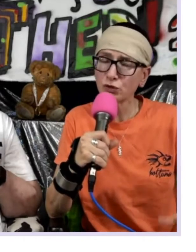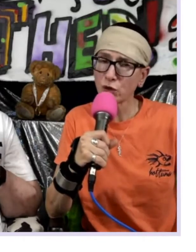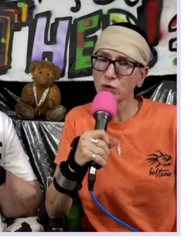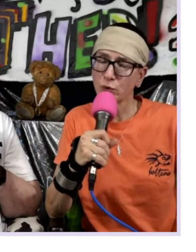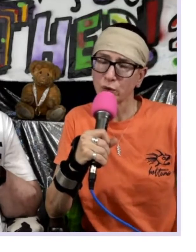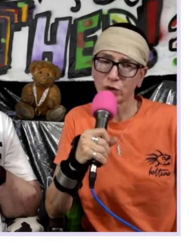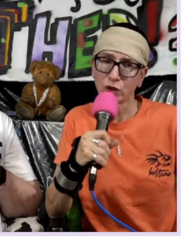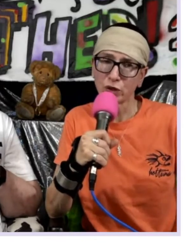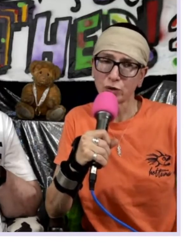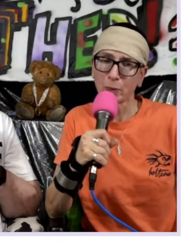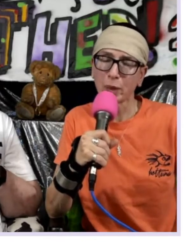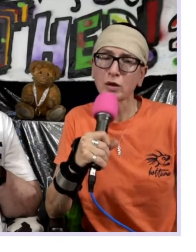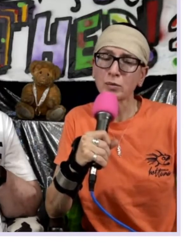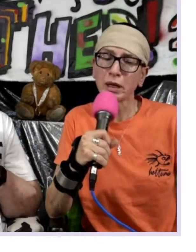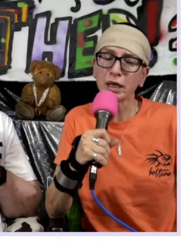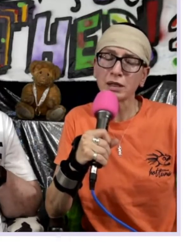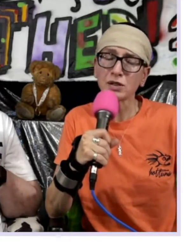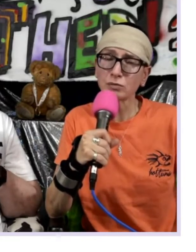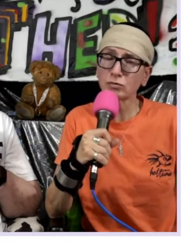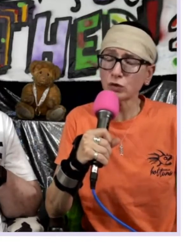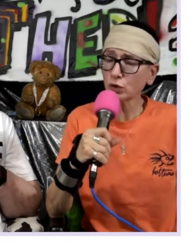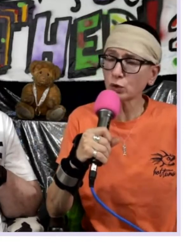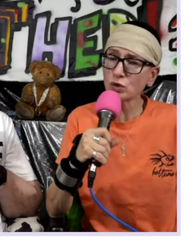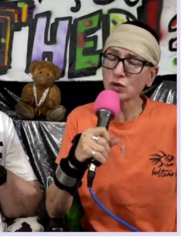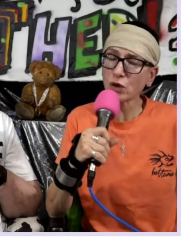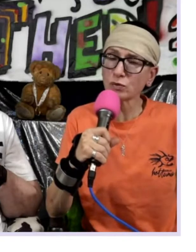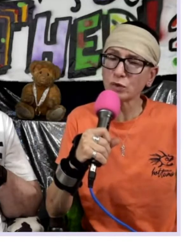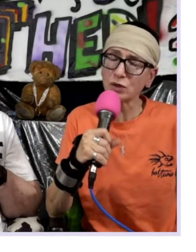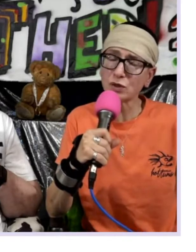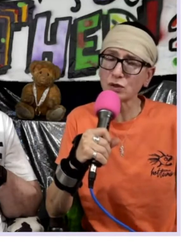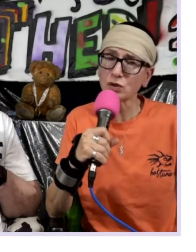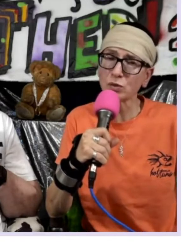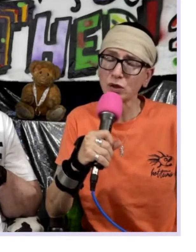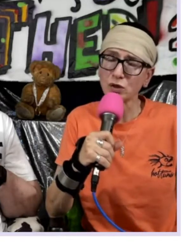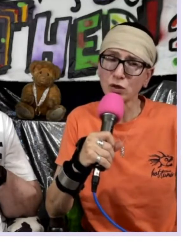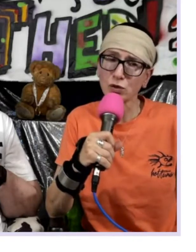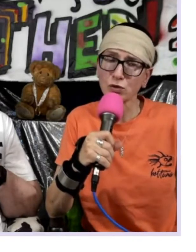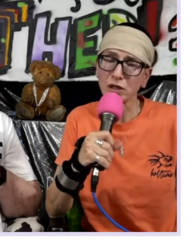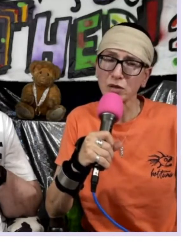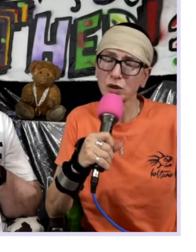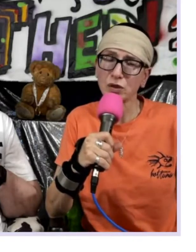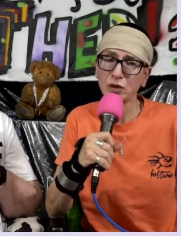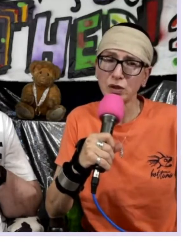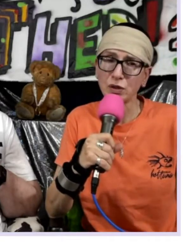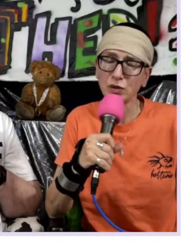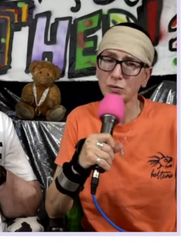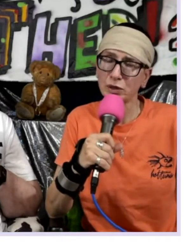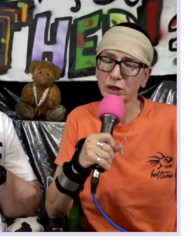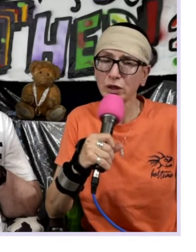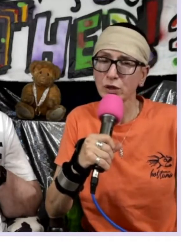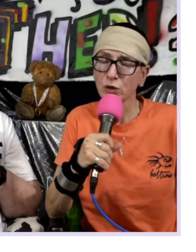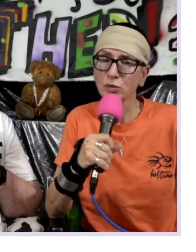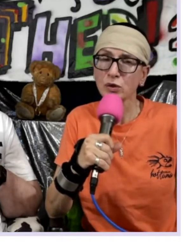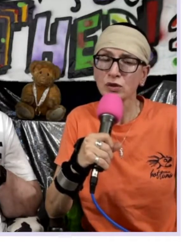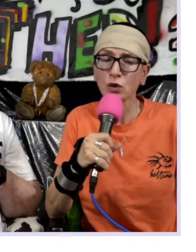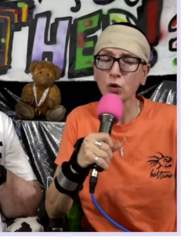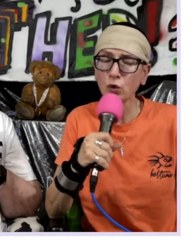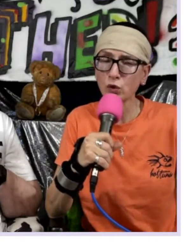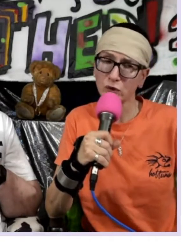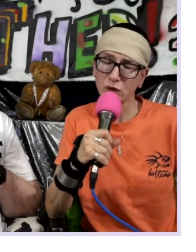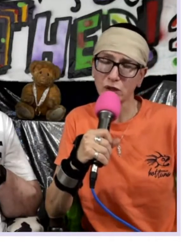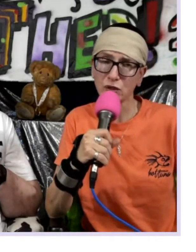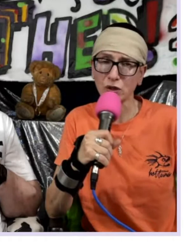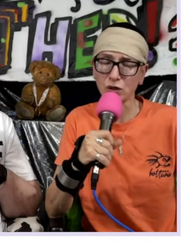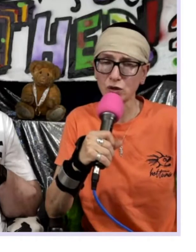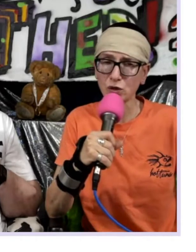your phone will know. And of course, this system is so great because it is completely anonymous. All